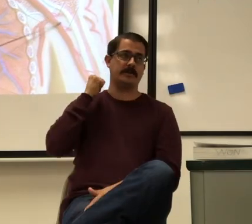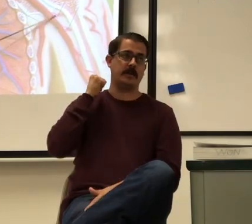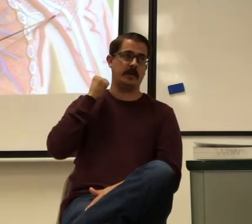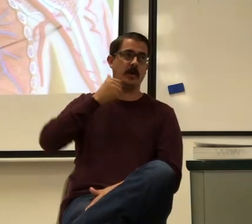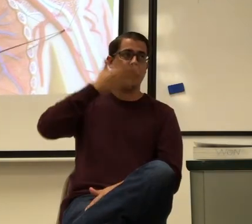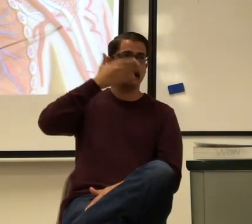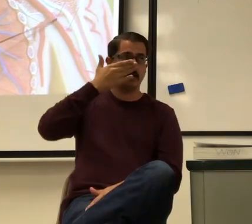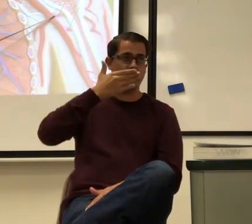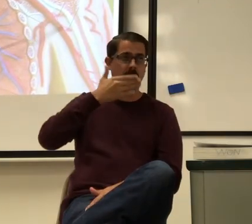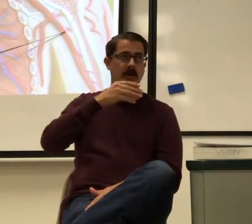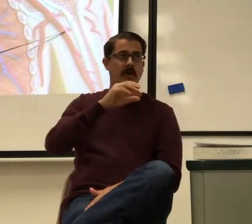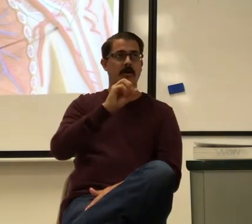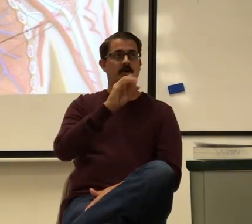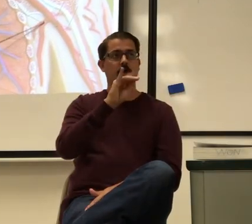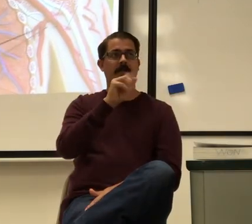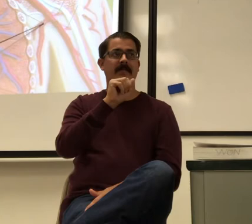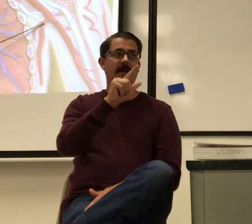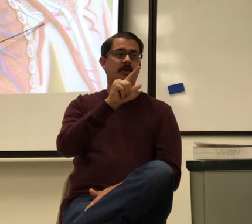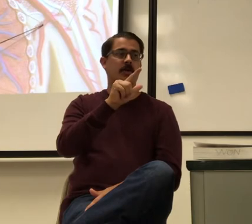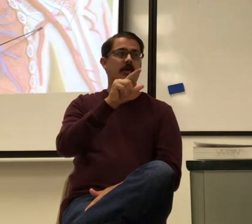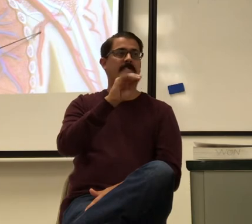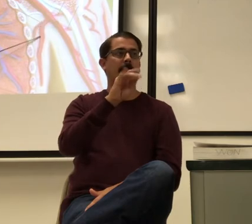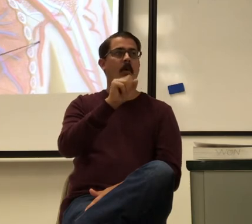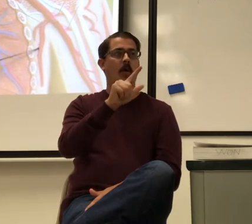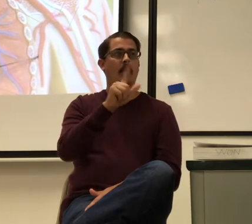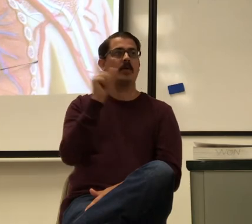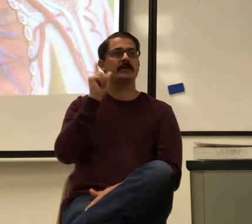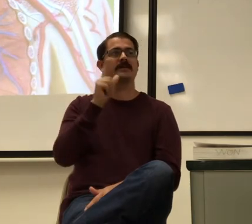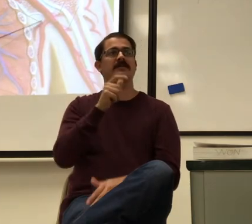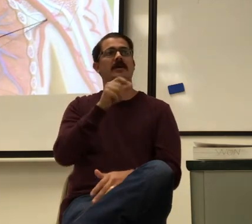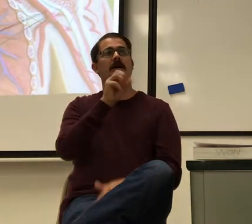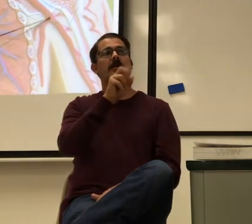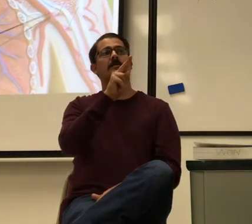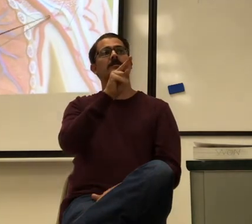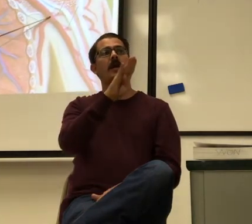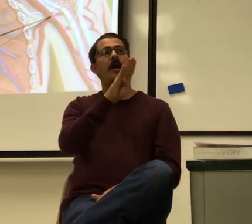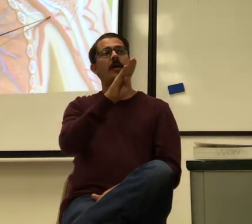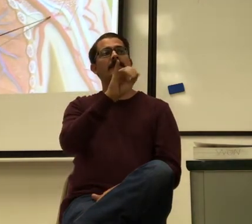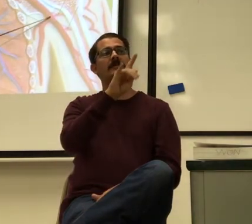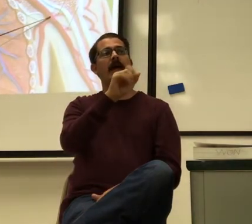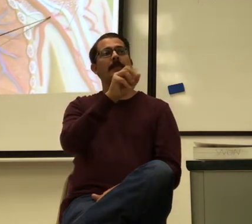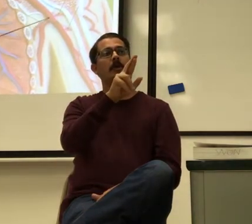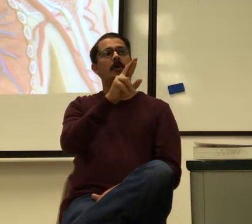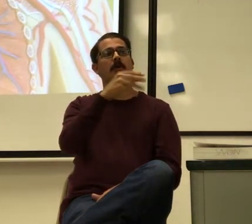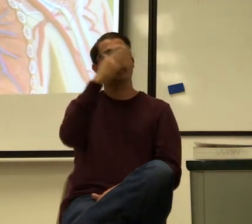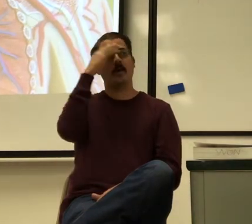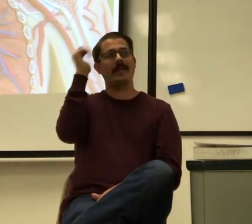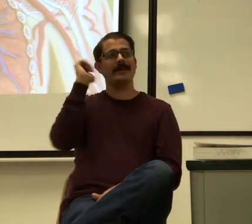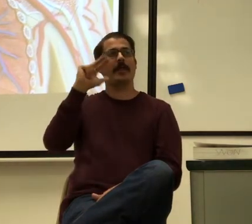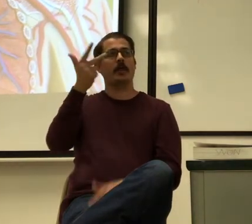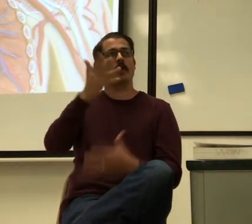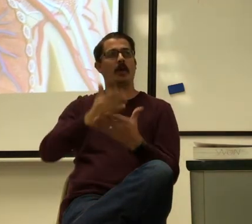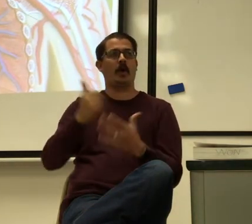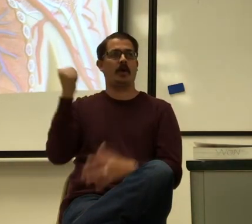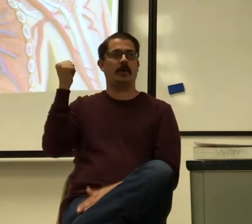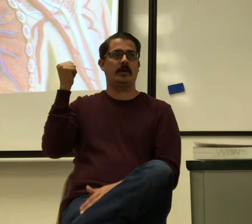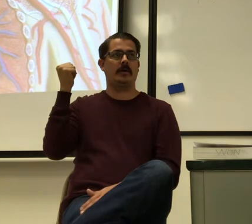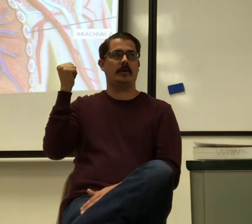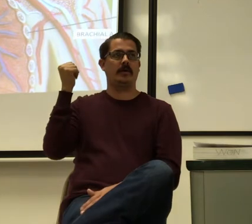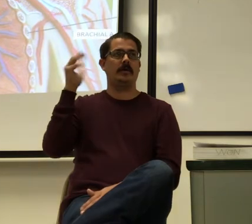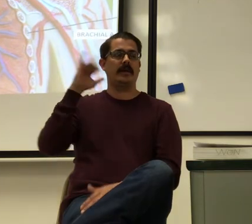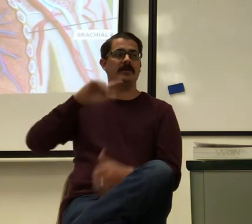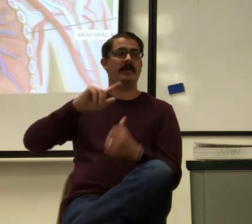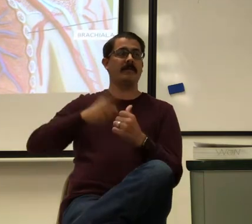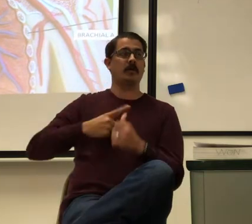posterior, anterior, circumflex, humeral, and then here, the subscapular, well, at least you know this is the third part of the axillary artery. If this is the